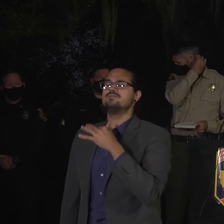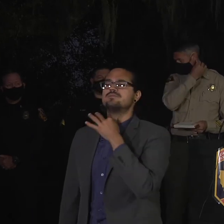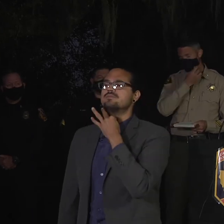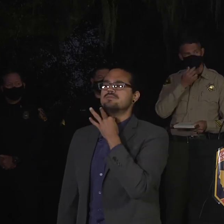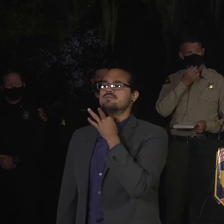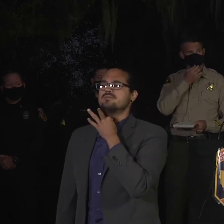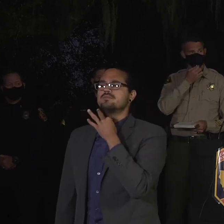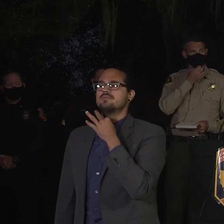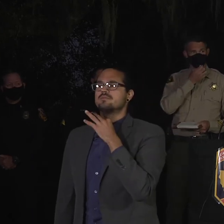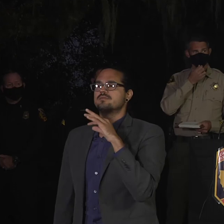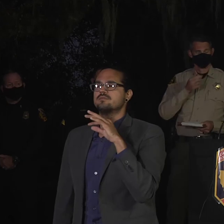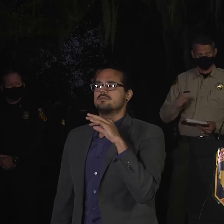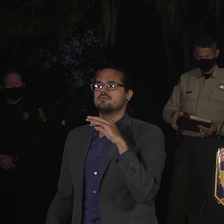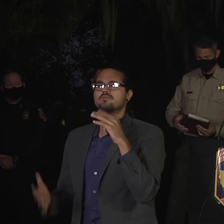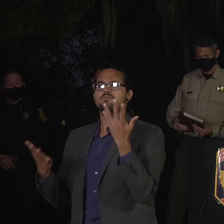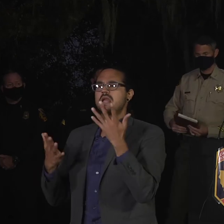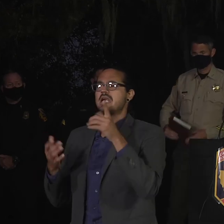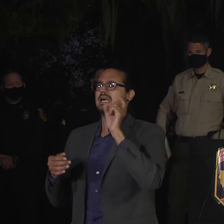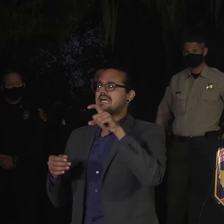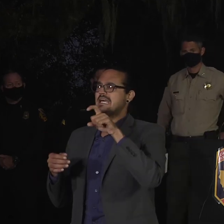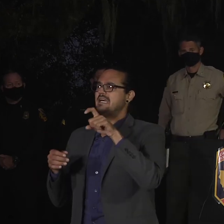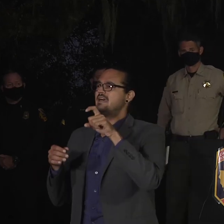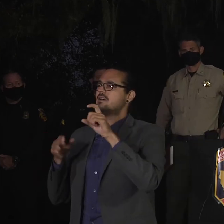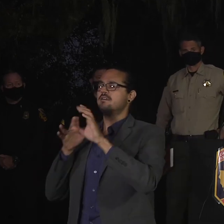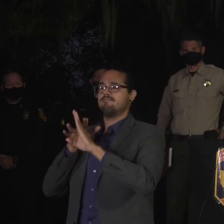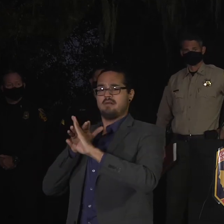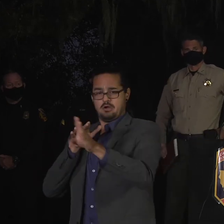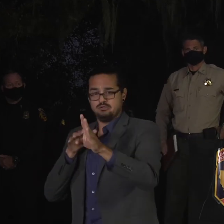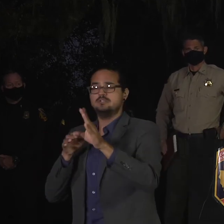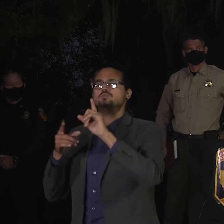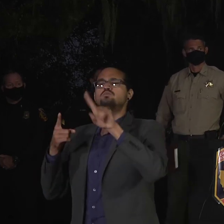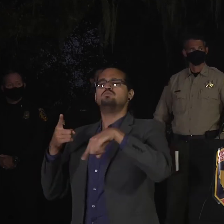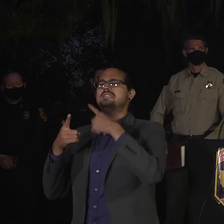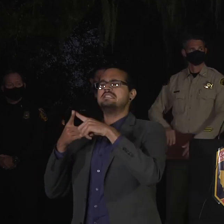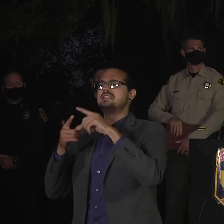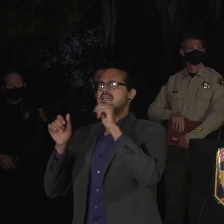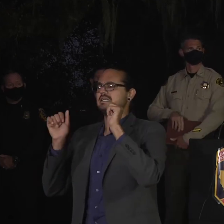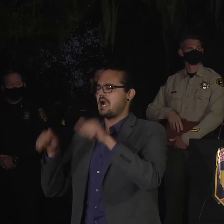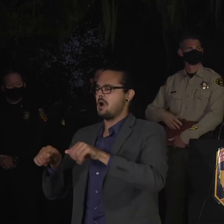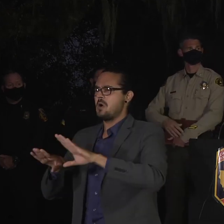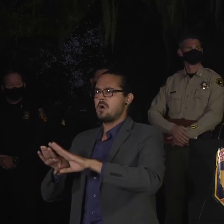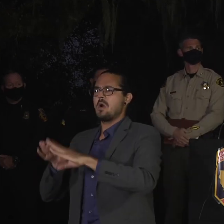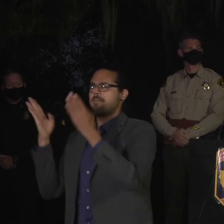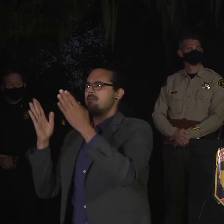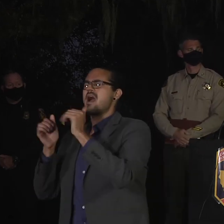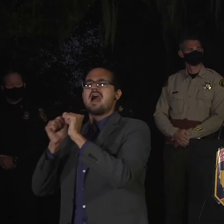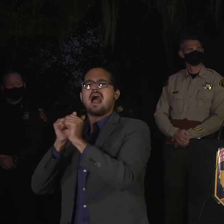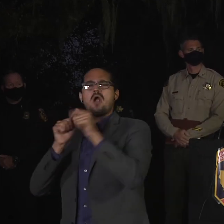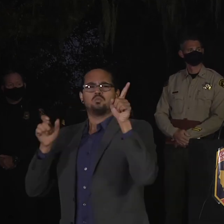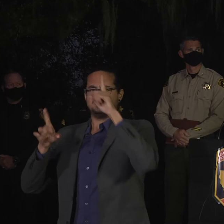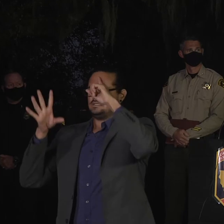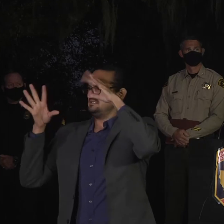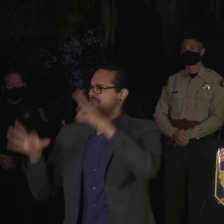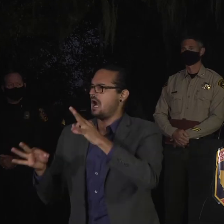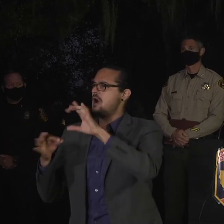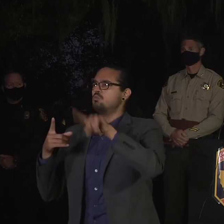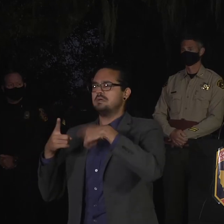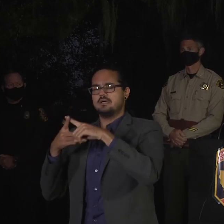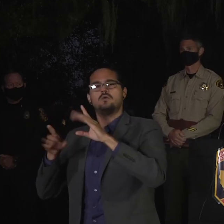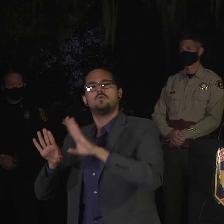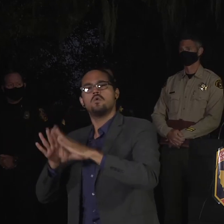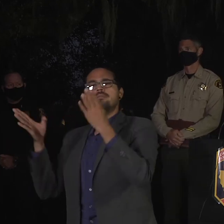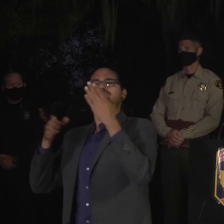and then what would be the actual process of letting evacuees back in? Yeah, so there's a very defined evacuation and repopulation